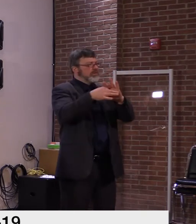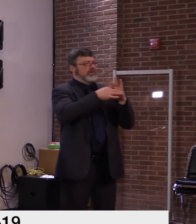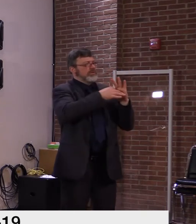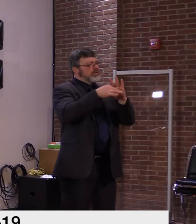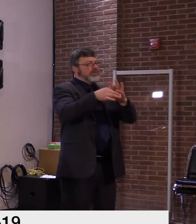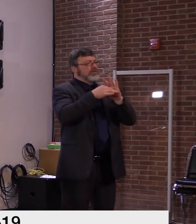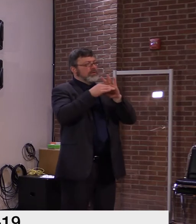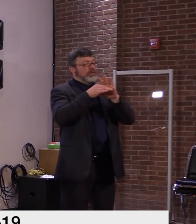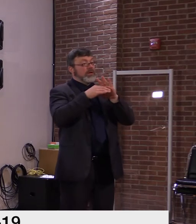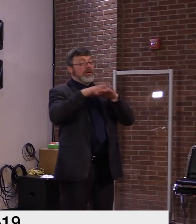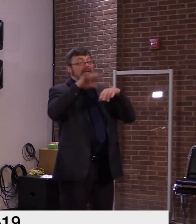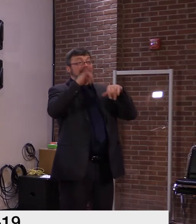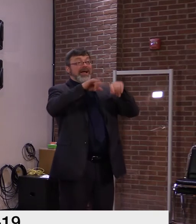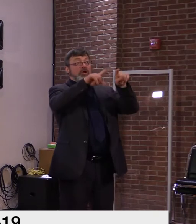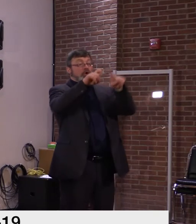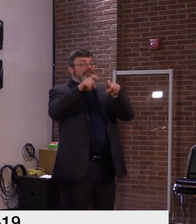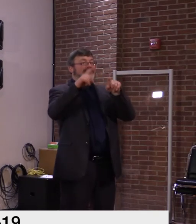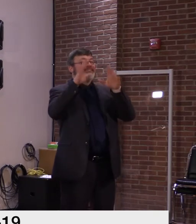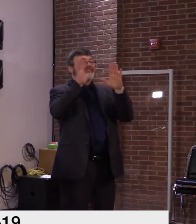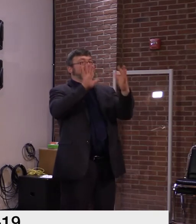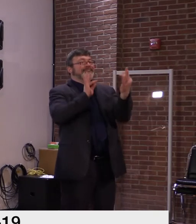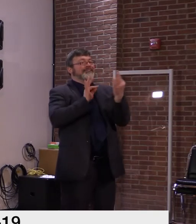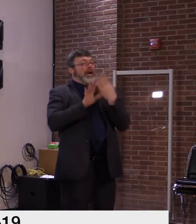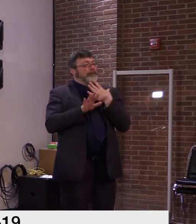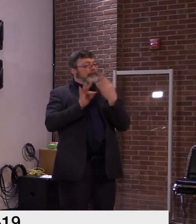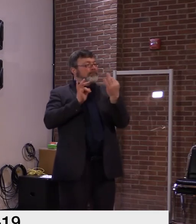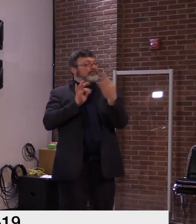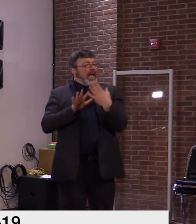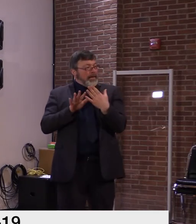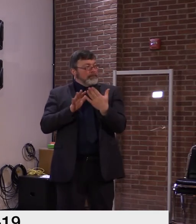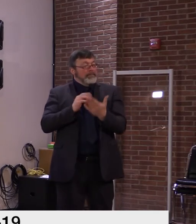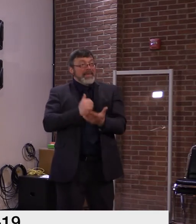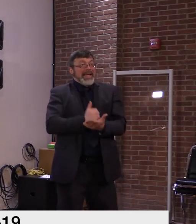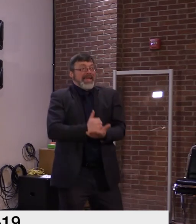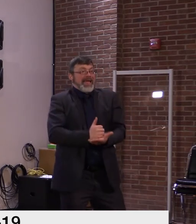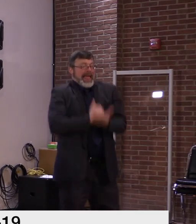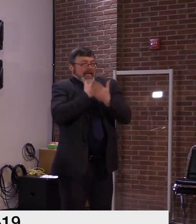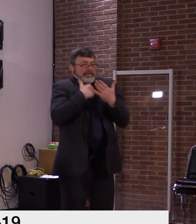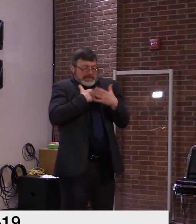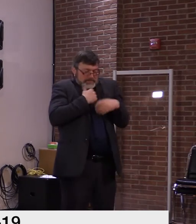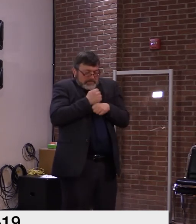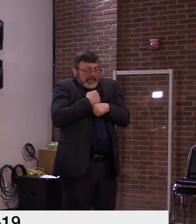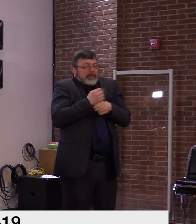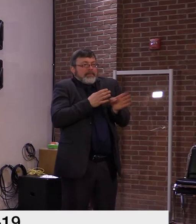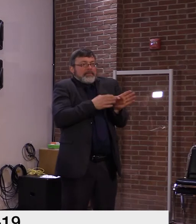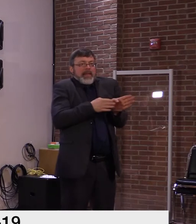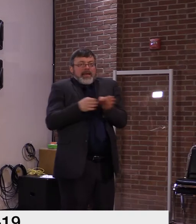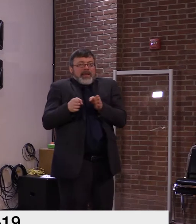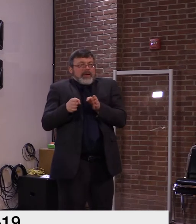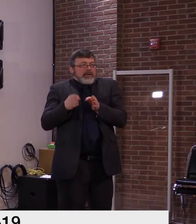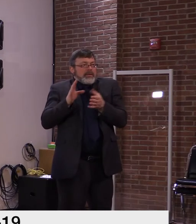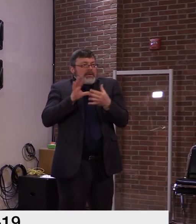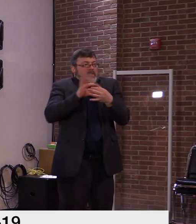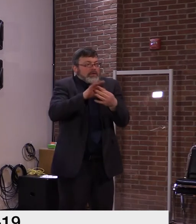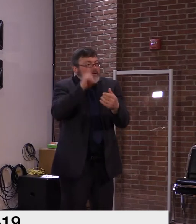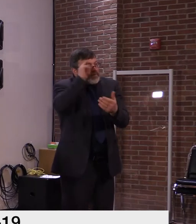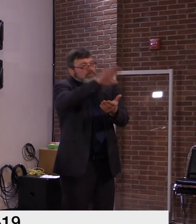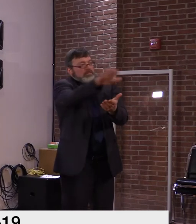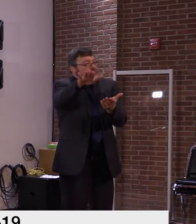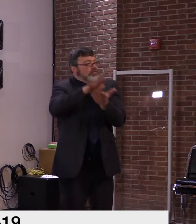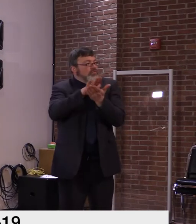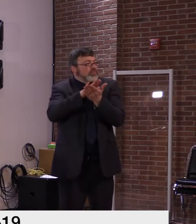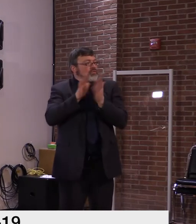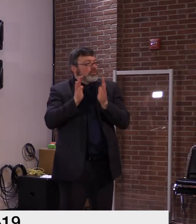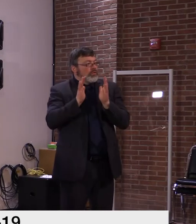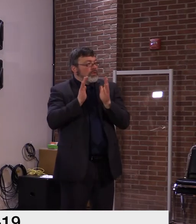that percent of interest in accepting a vaccine. It might sound obvious that everyone wants a vaccine, but we've seen different uptake percentages